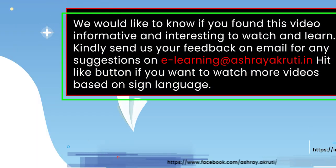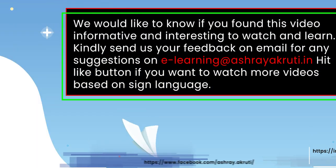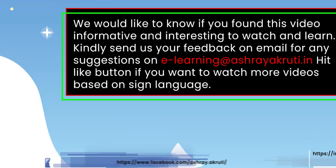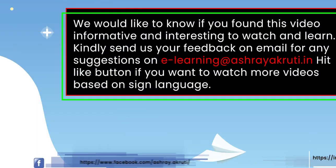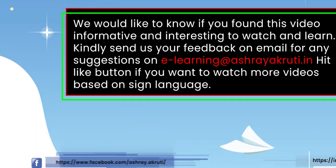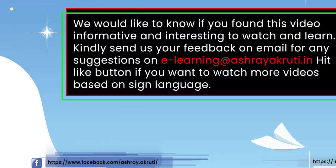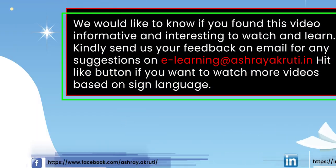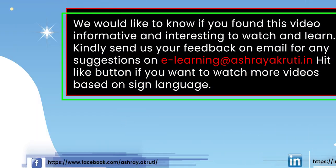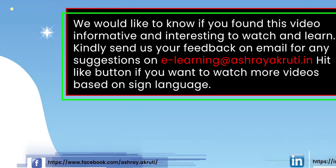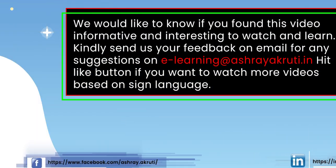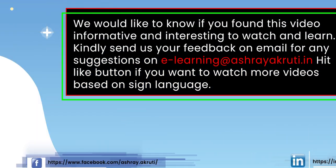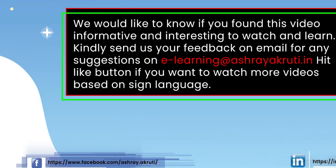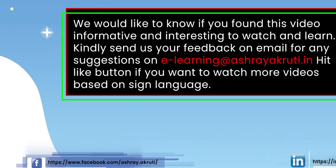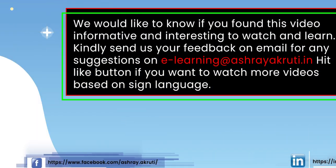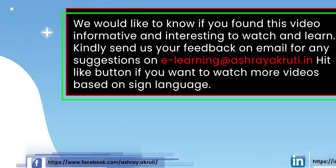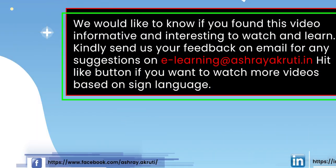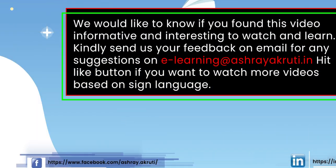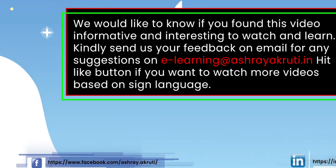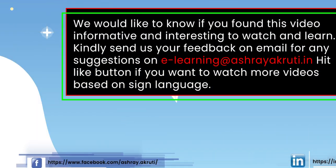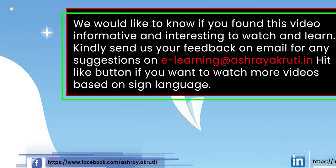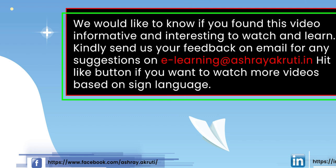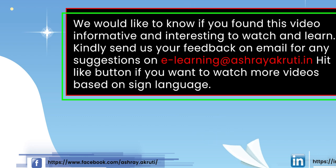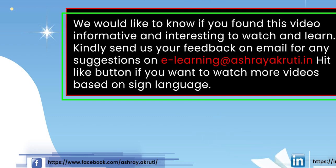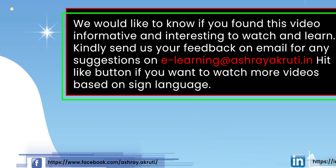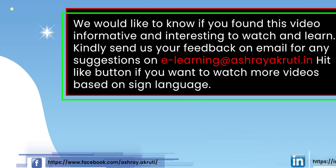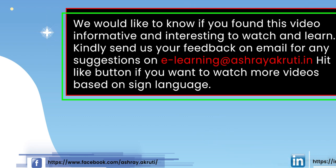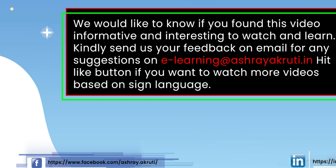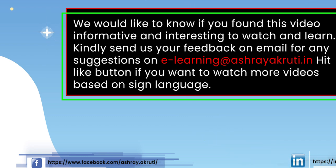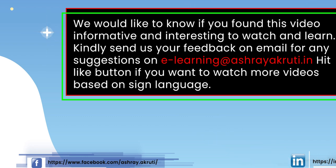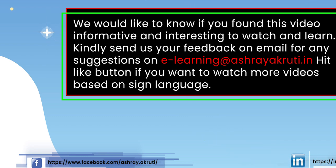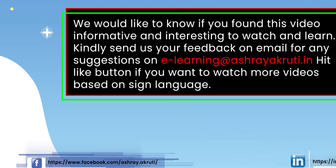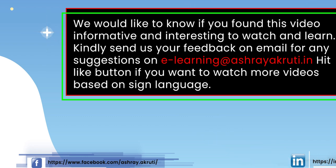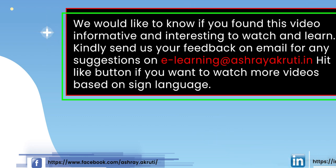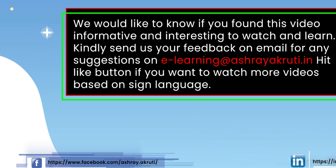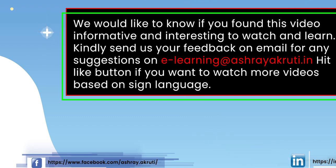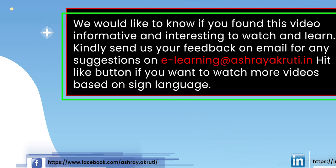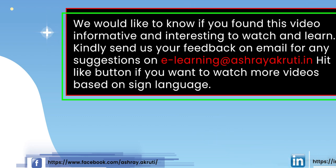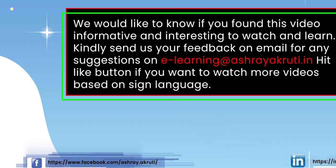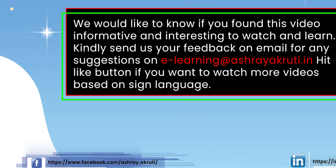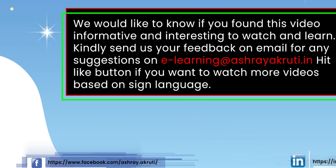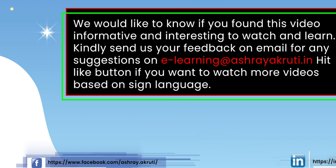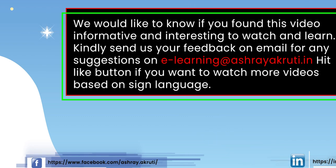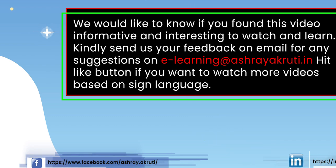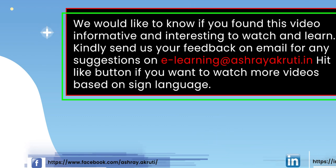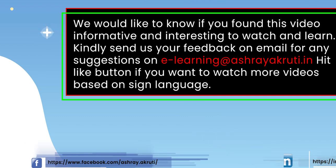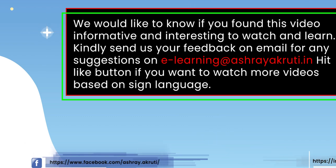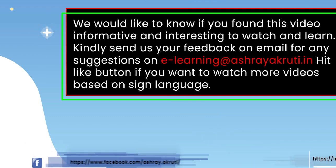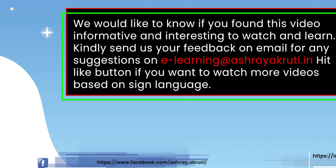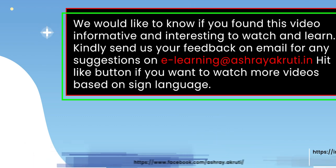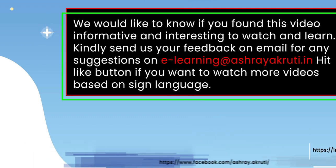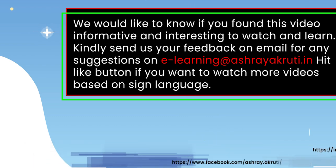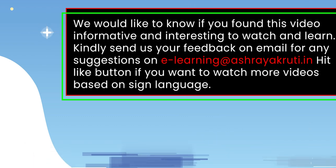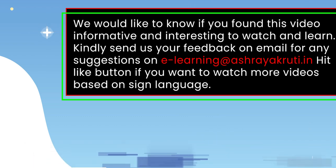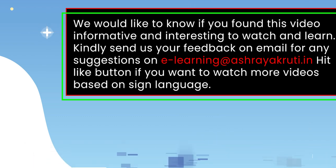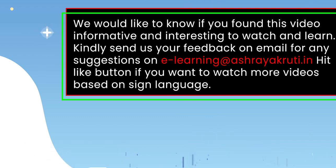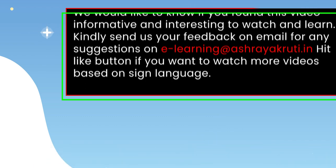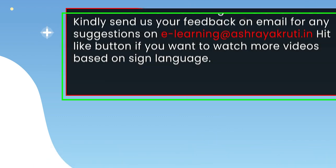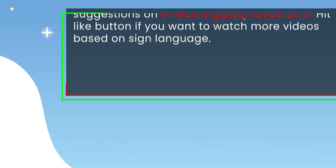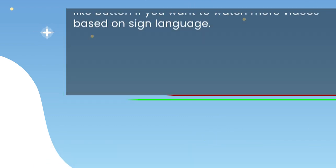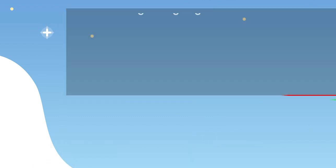He opposed to being marginalized as a superior student of the country.